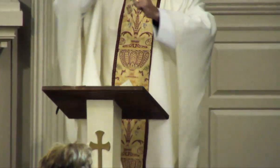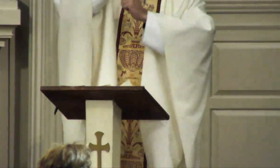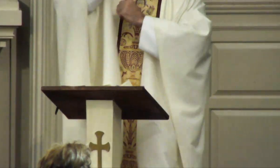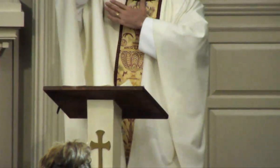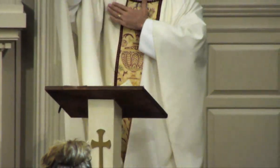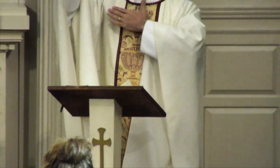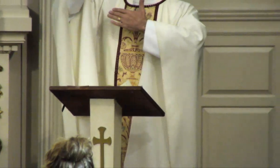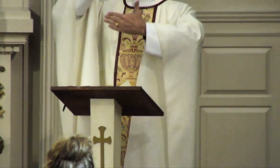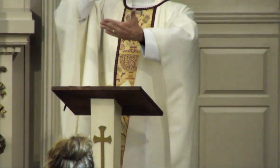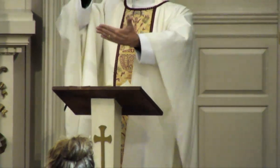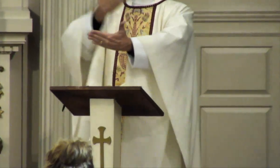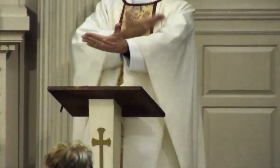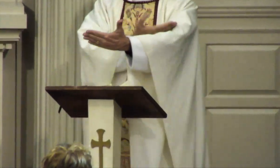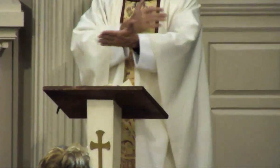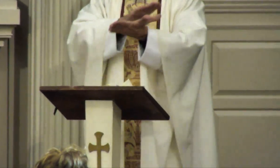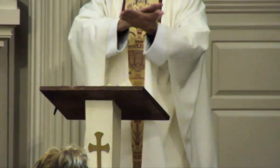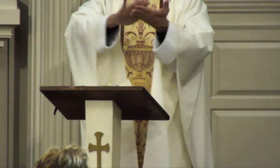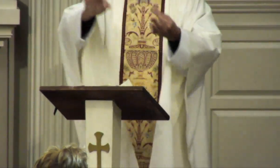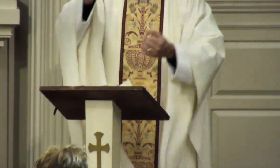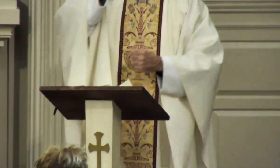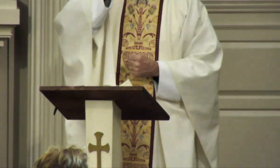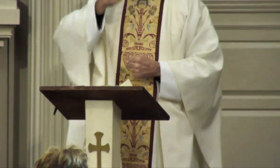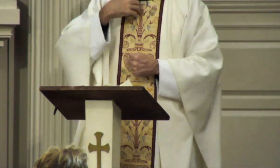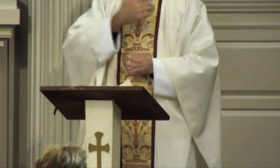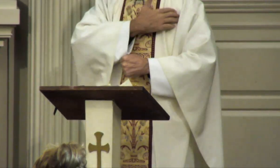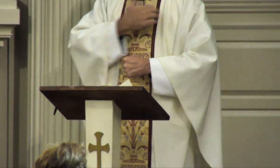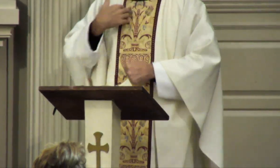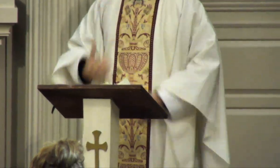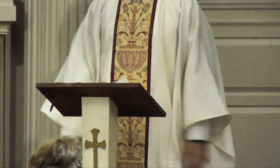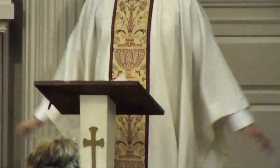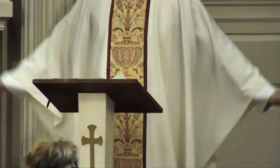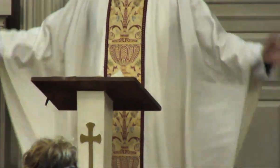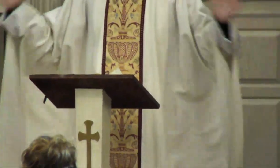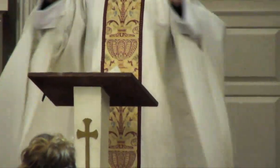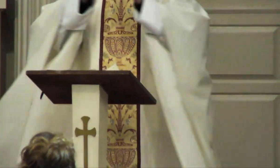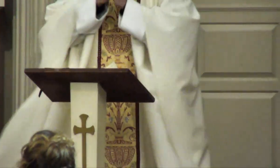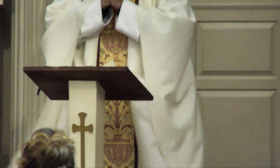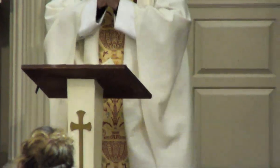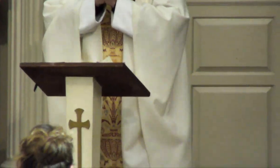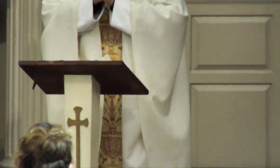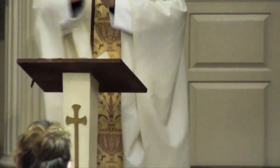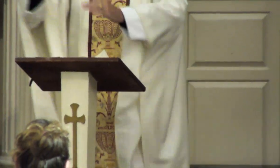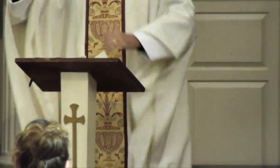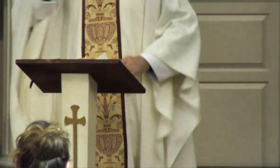In the name of the Father, and of the Son, and of the Holy Spirit. Amen.